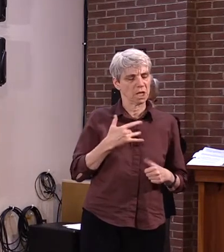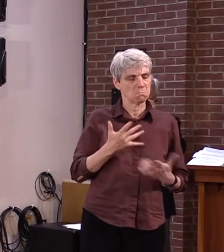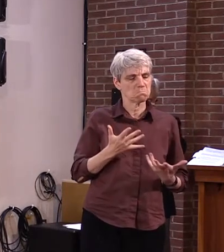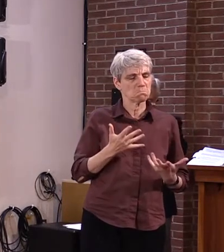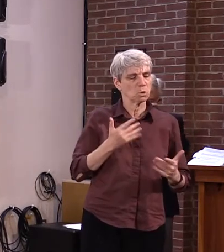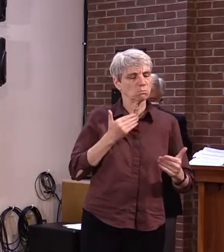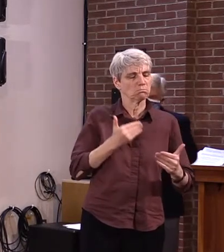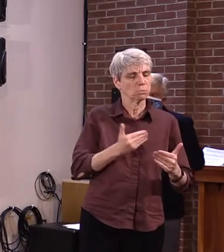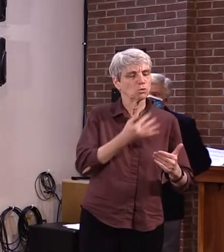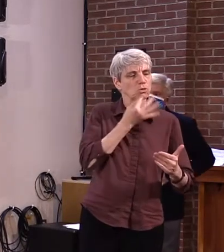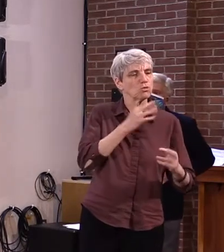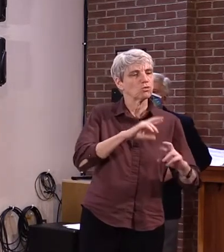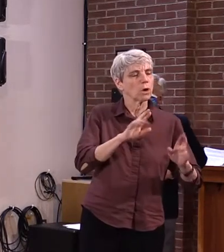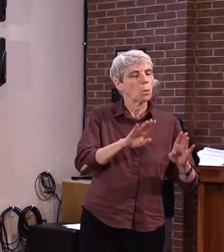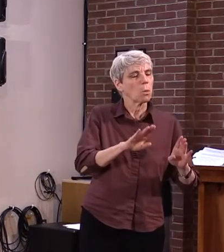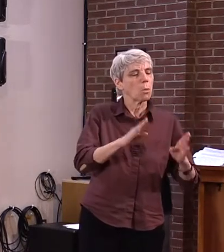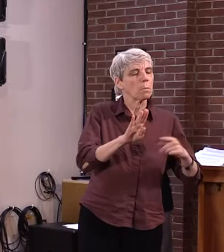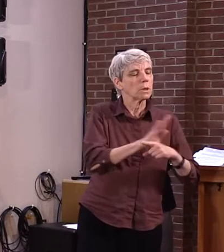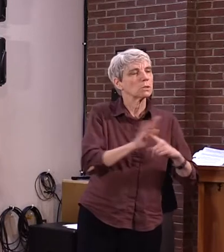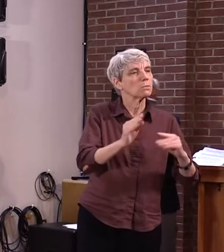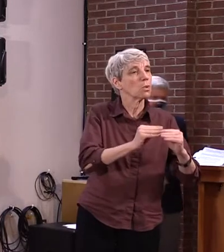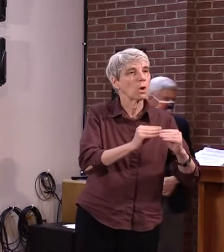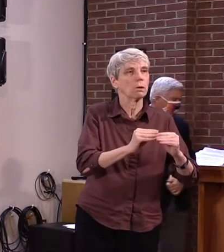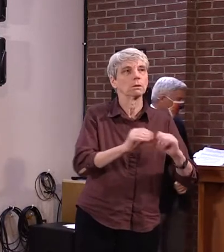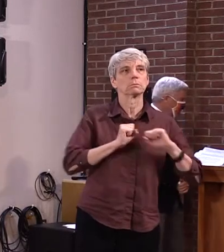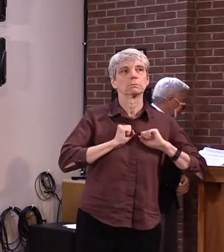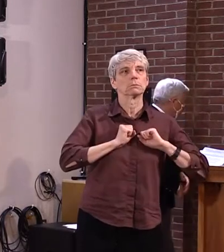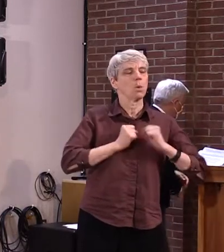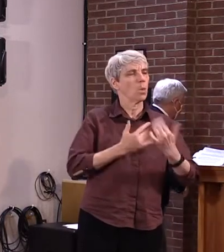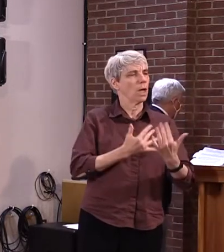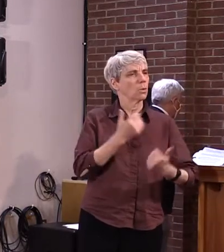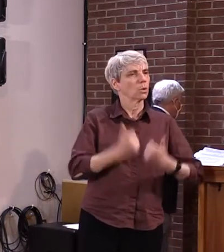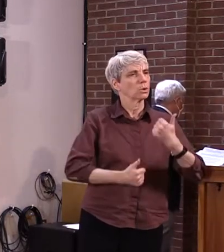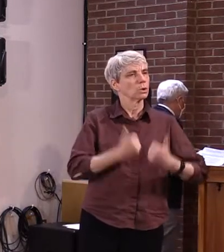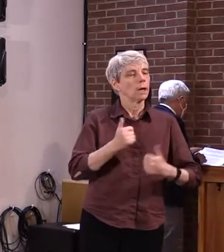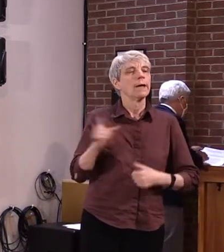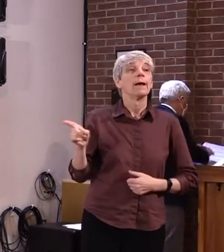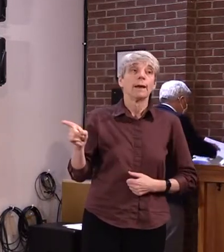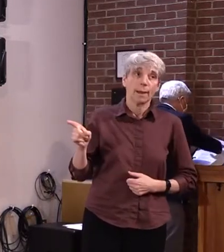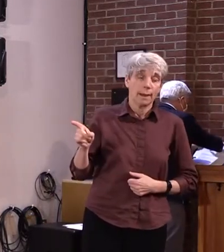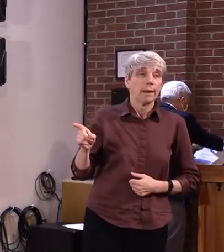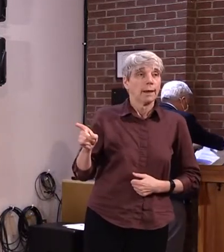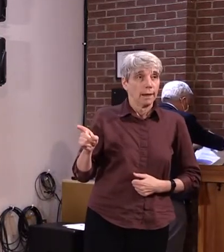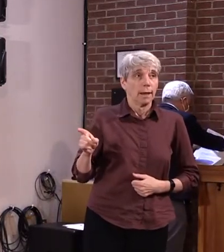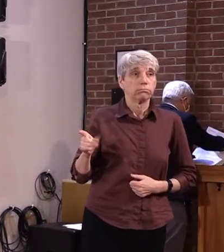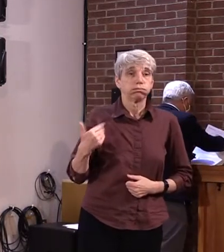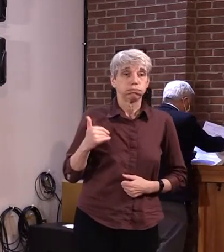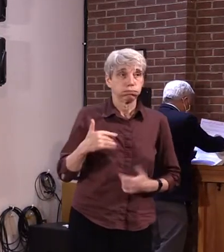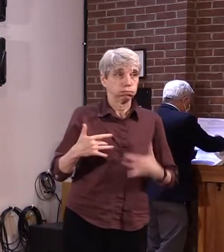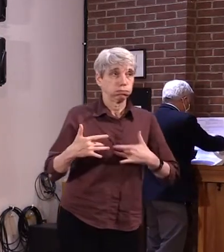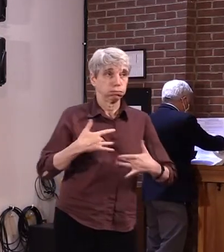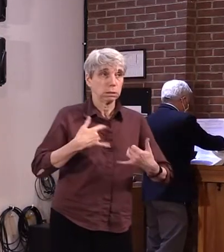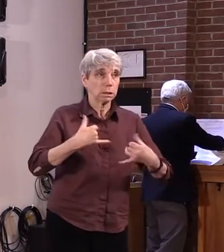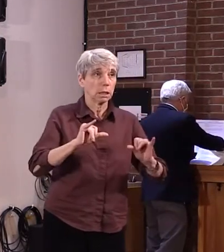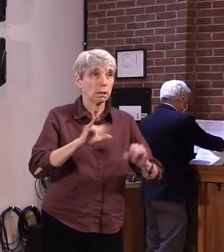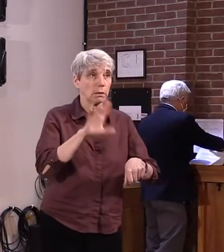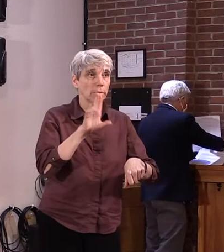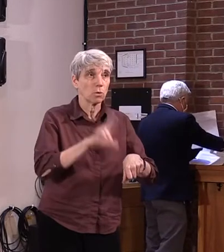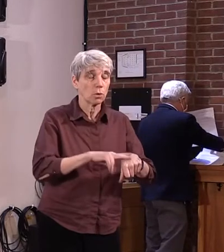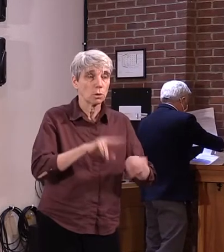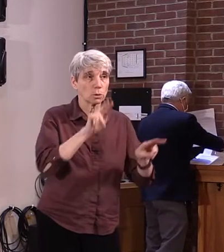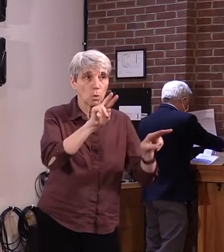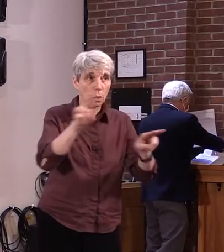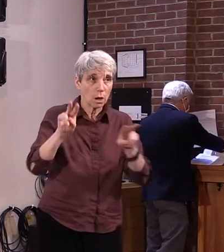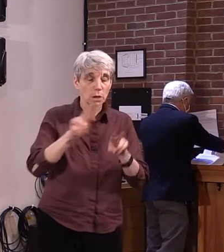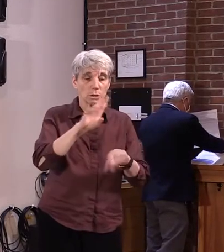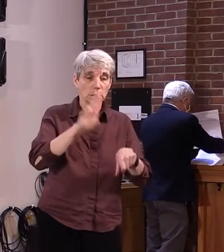to speak of another turn? Yeah, I'm still concerned. Obviously, rely on that data and the science and those numbers that are